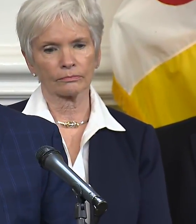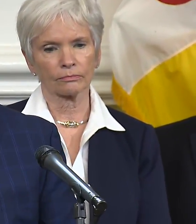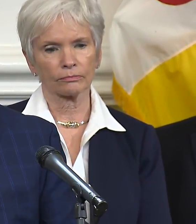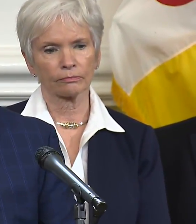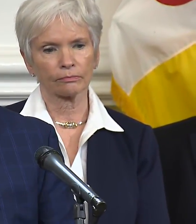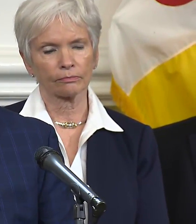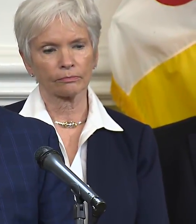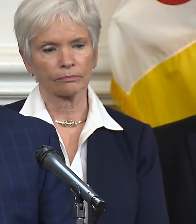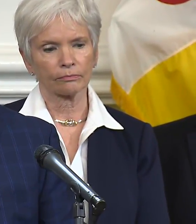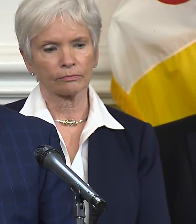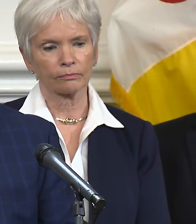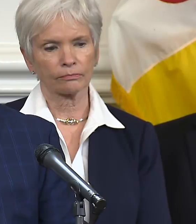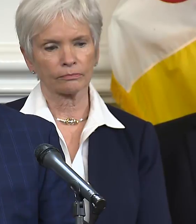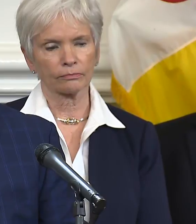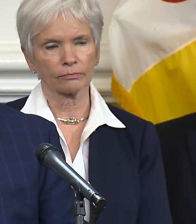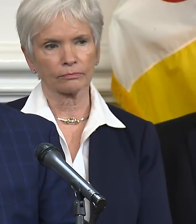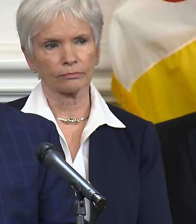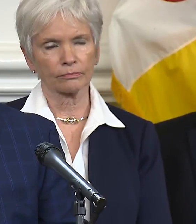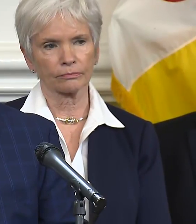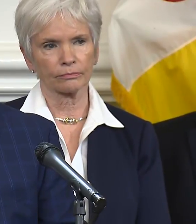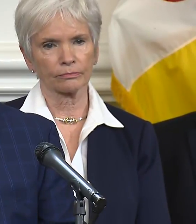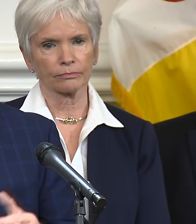I'm not sure we can share a lot of that information.